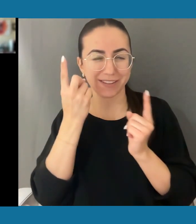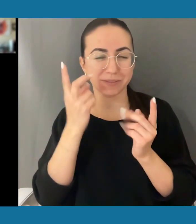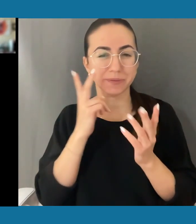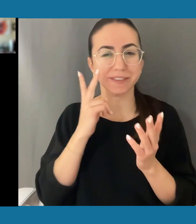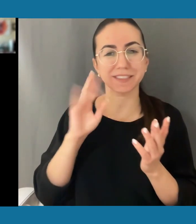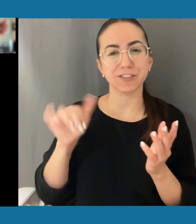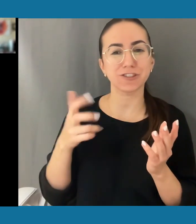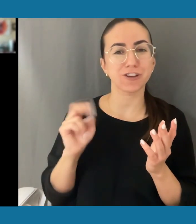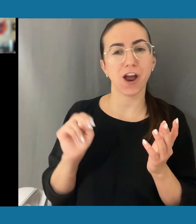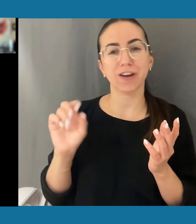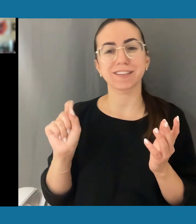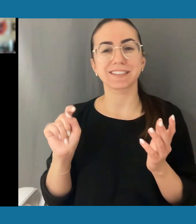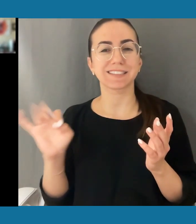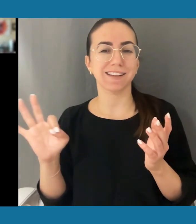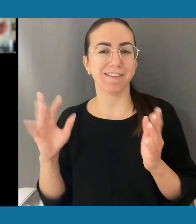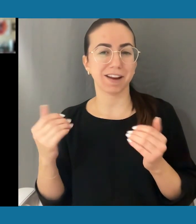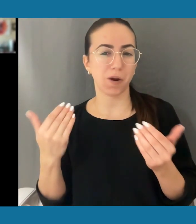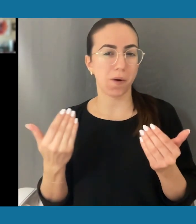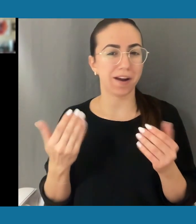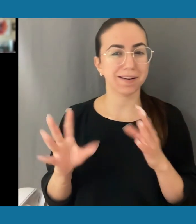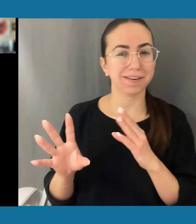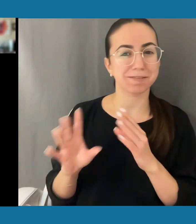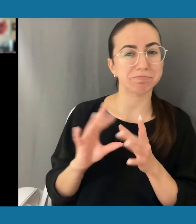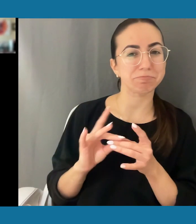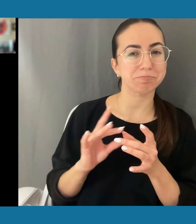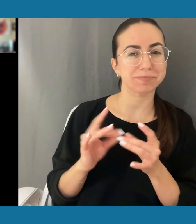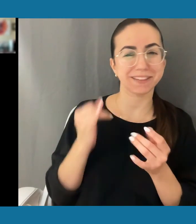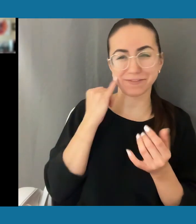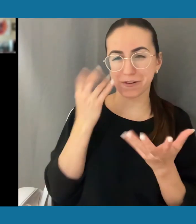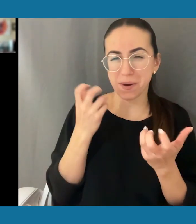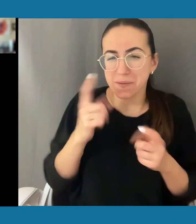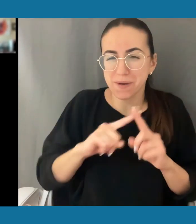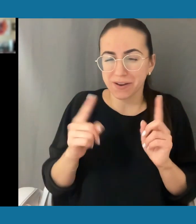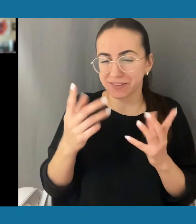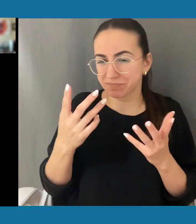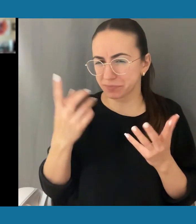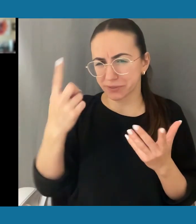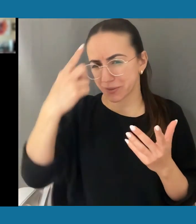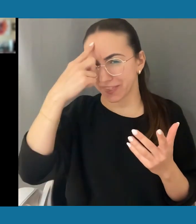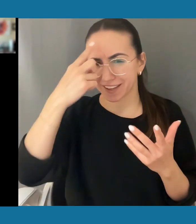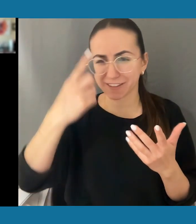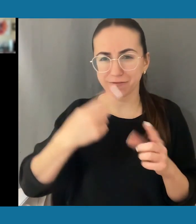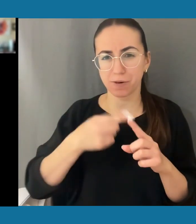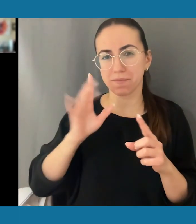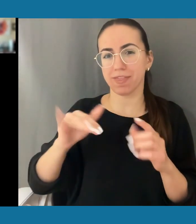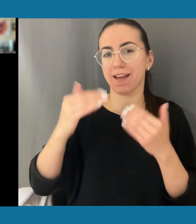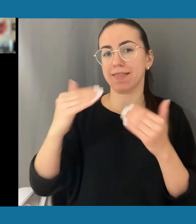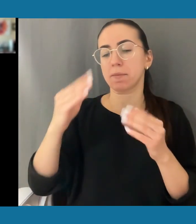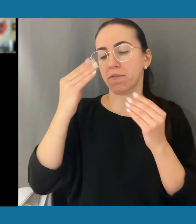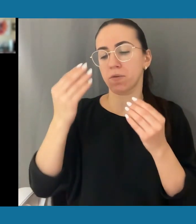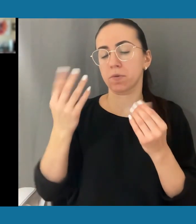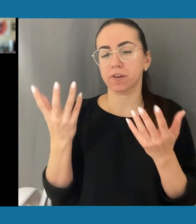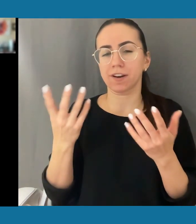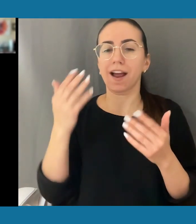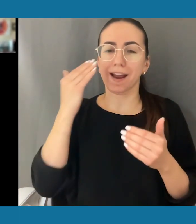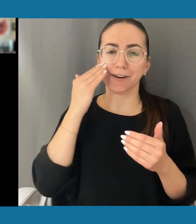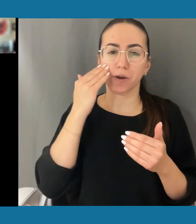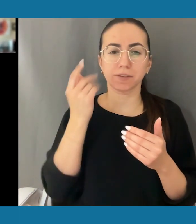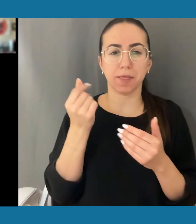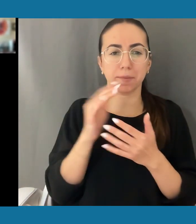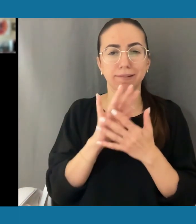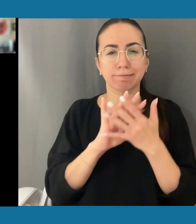John and Steph kind of chime in. But what do you think would be, just given that limited information? I know it's a little